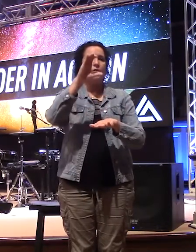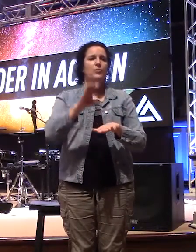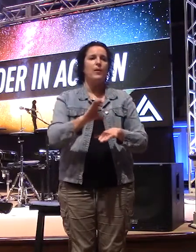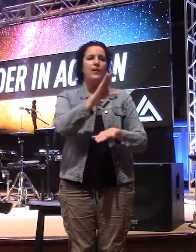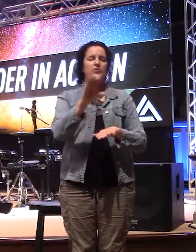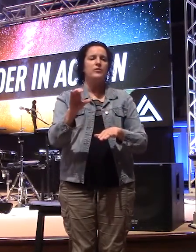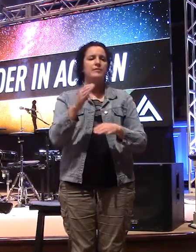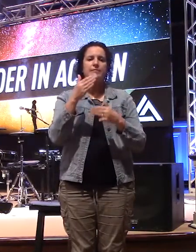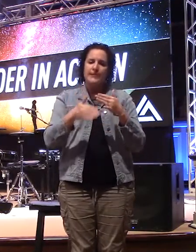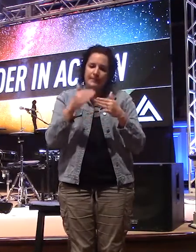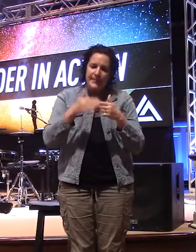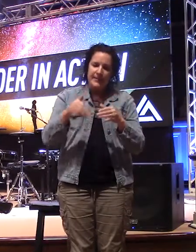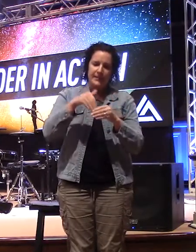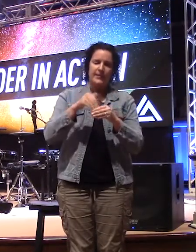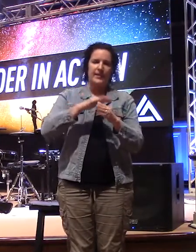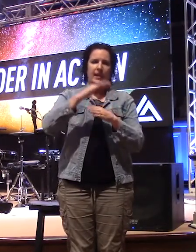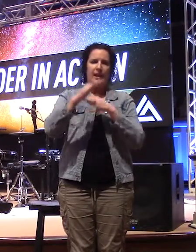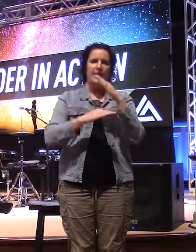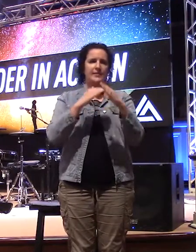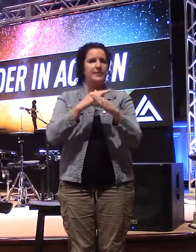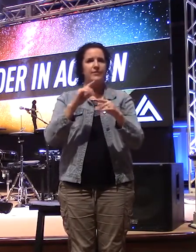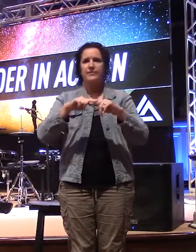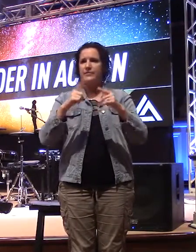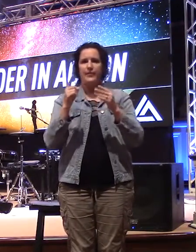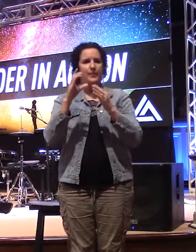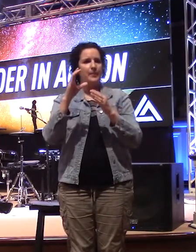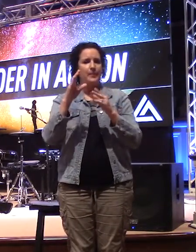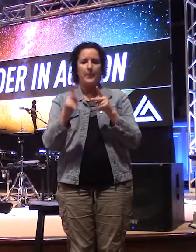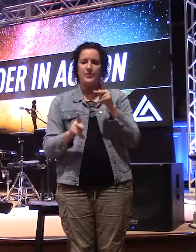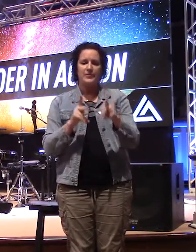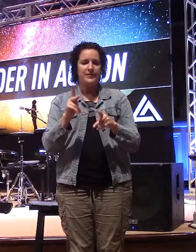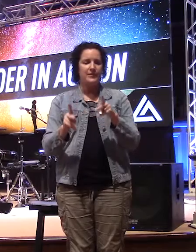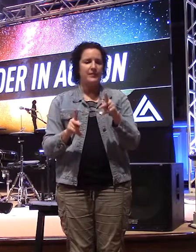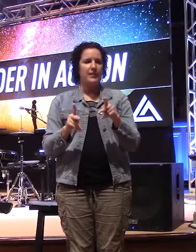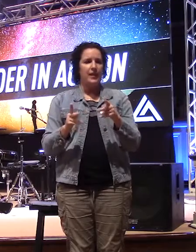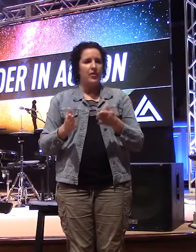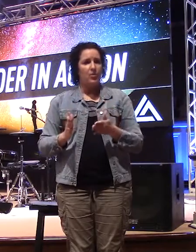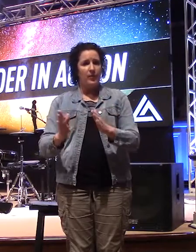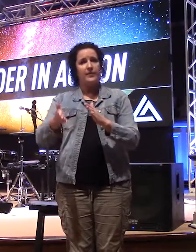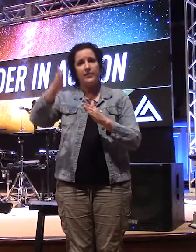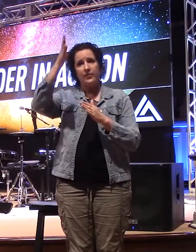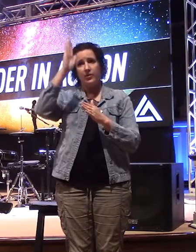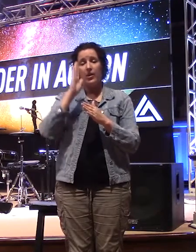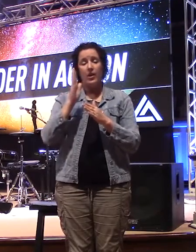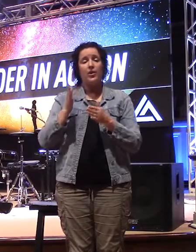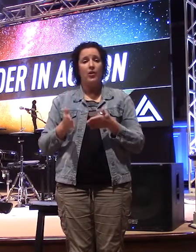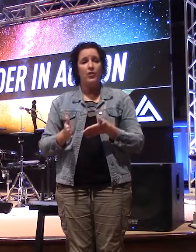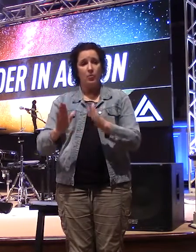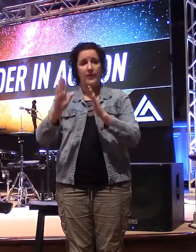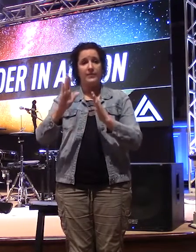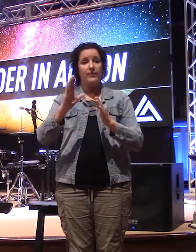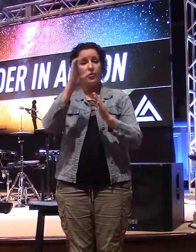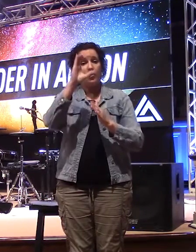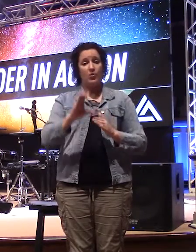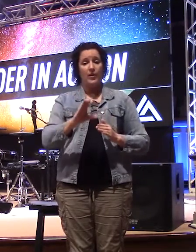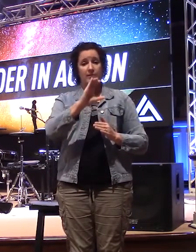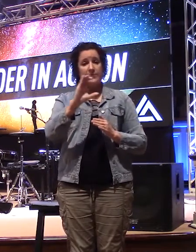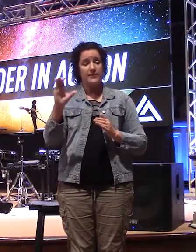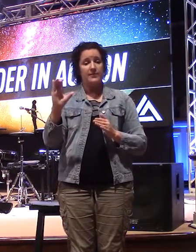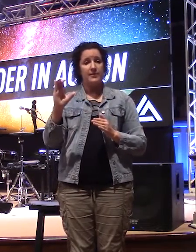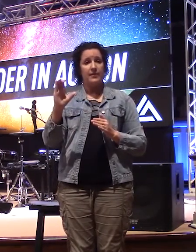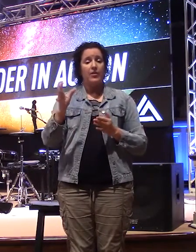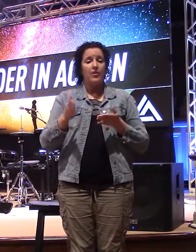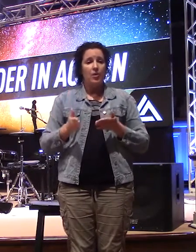you're totally in the hands of someone else. And the ways of God are the ways of the cross. The ways